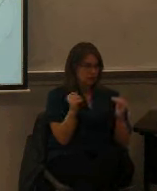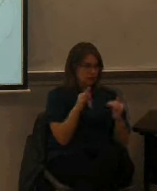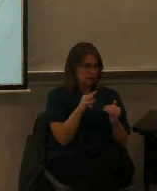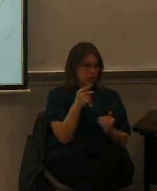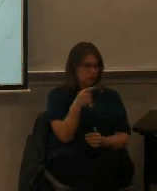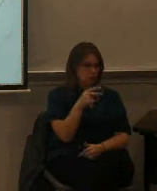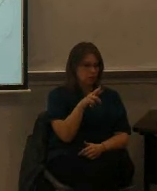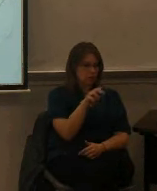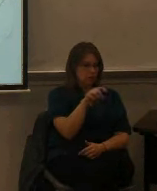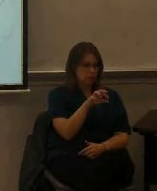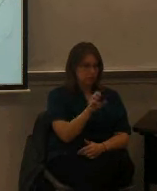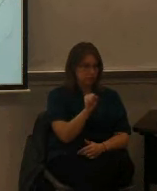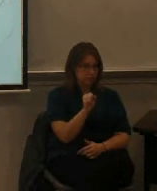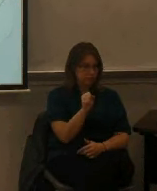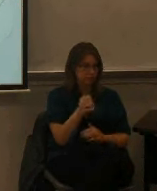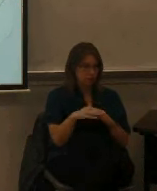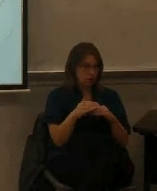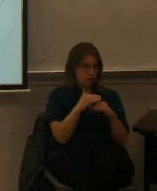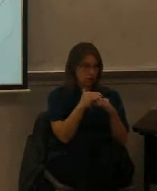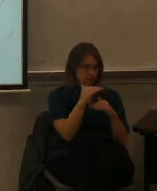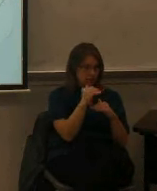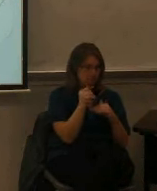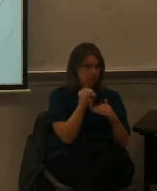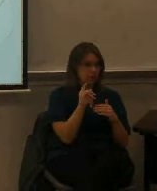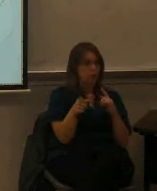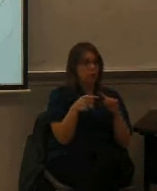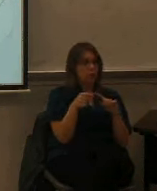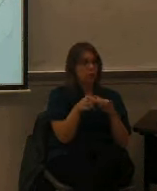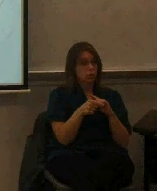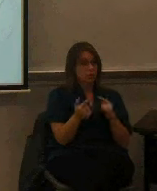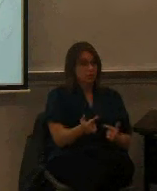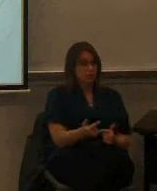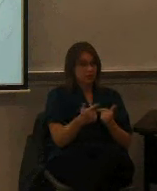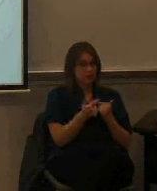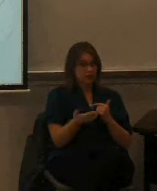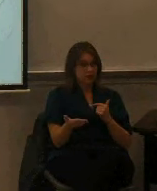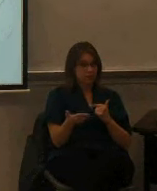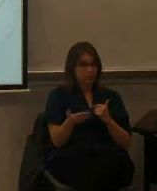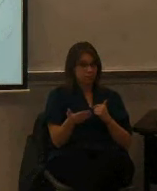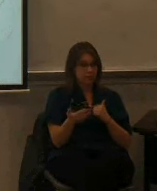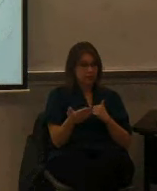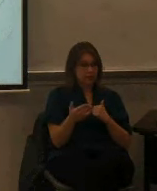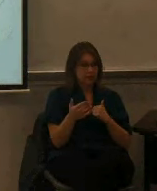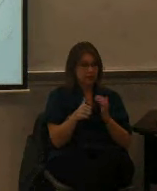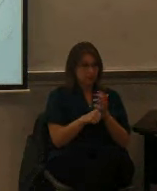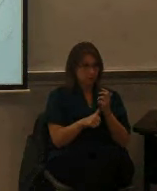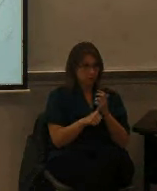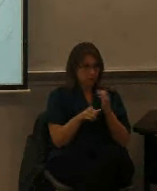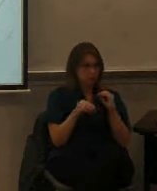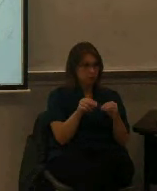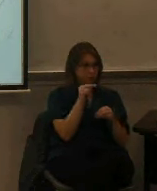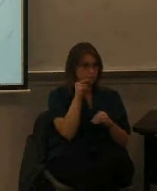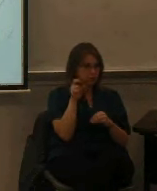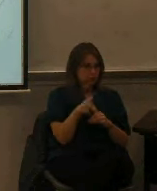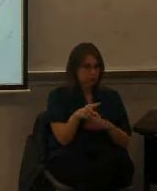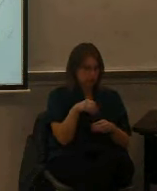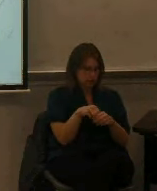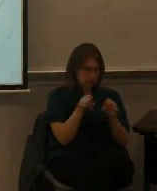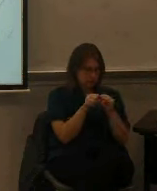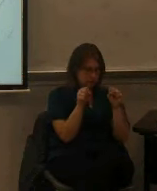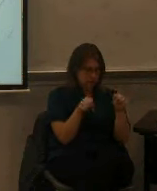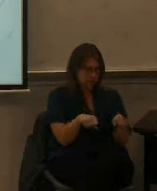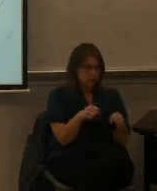of predators on top of that. And that when those organisms then excreted, they put nutrients back into the